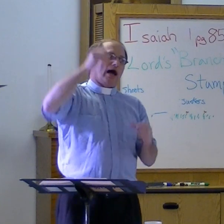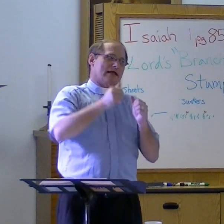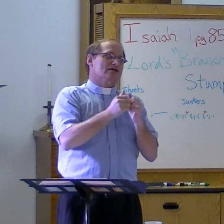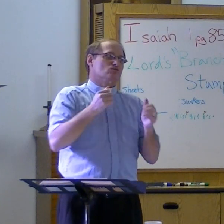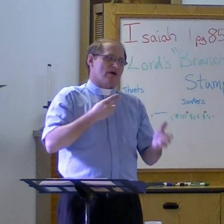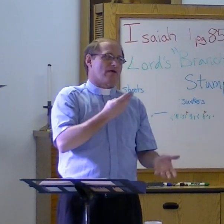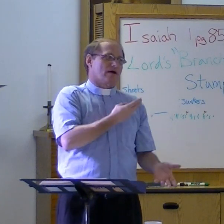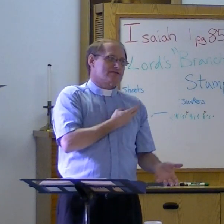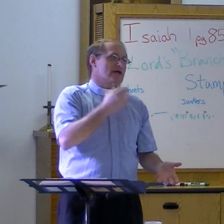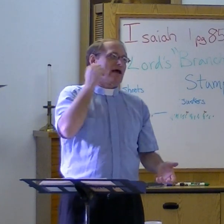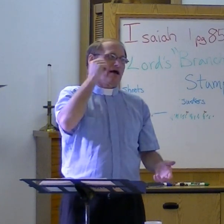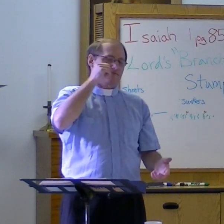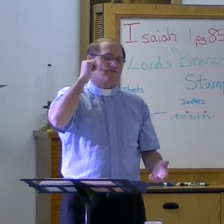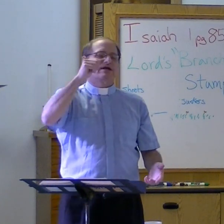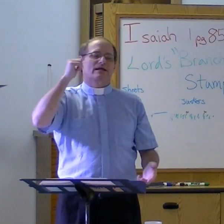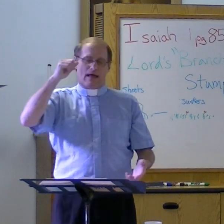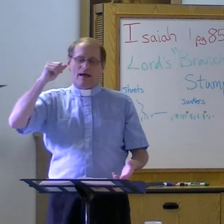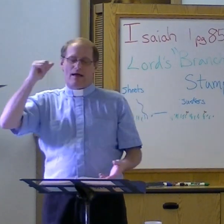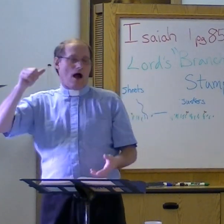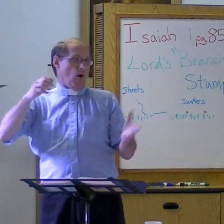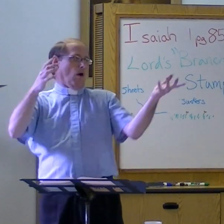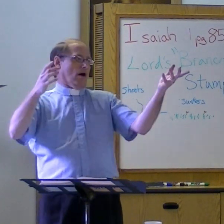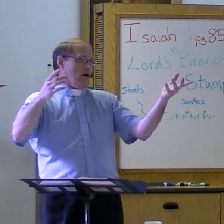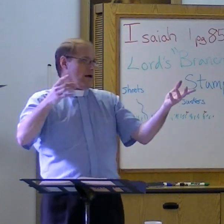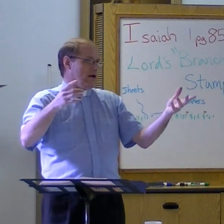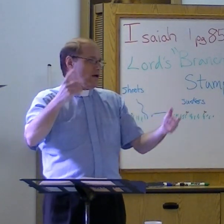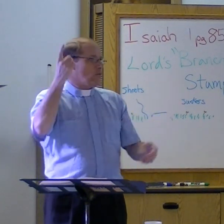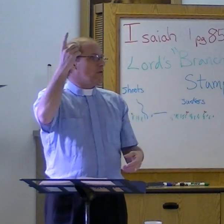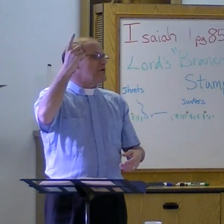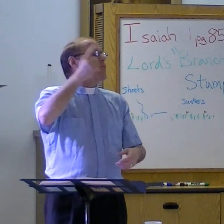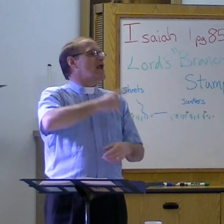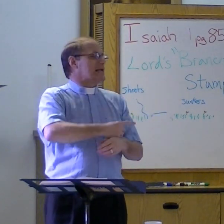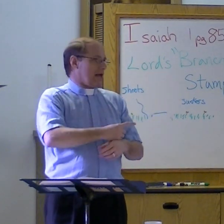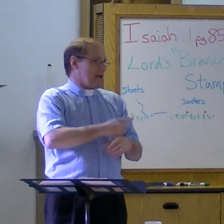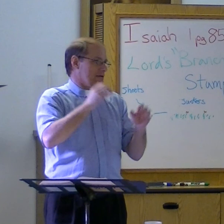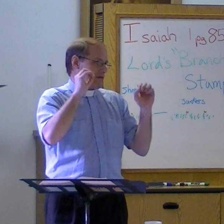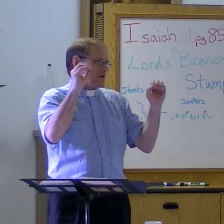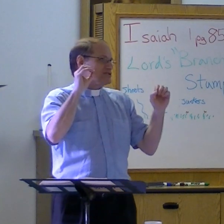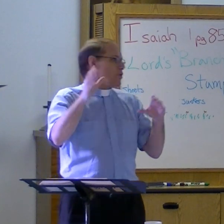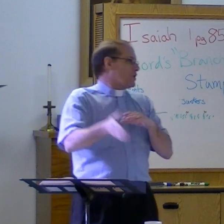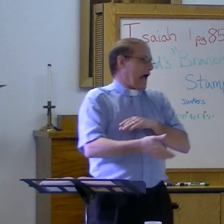God is with us every day. Up will be one day. There is no